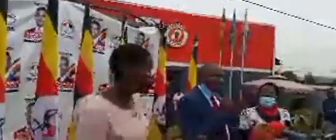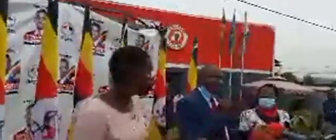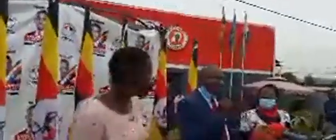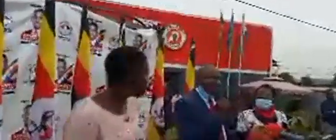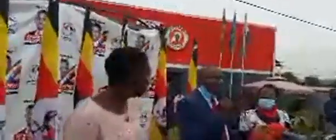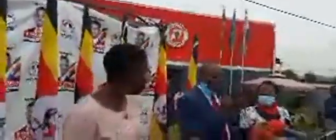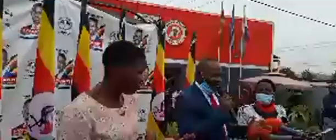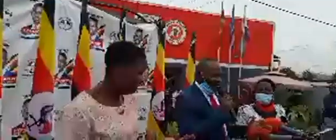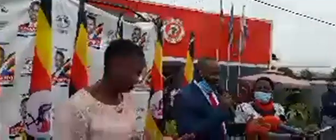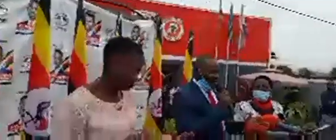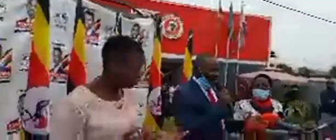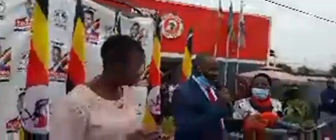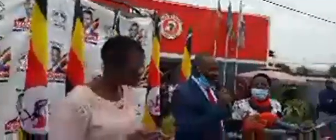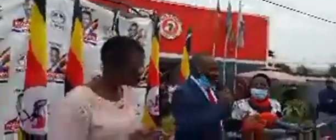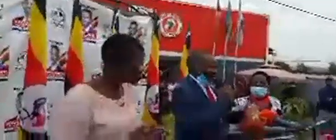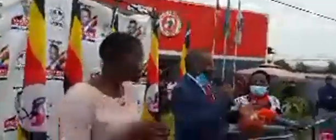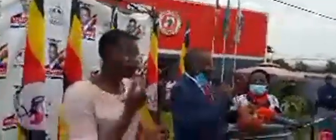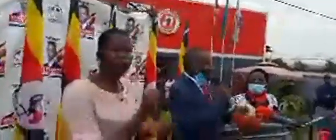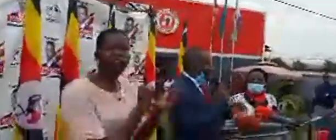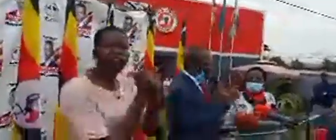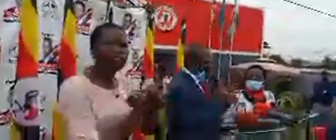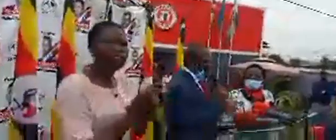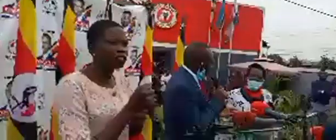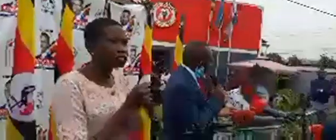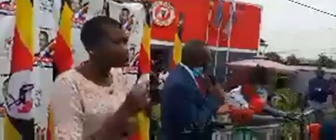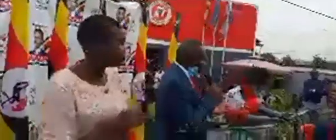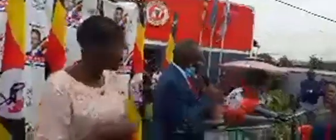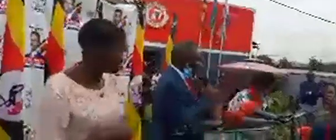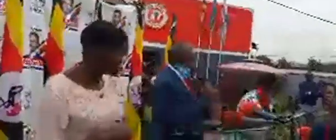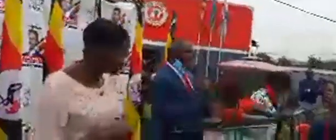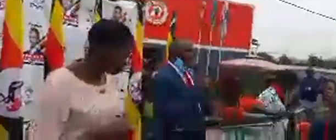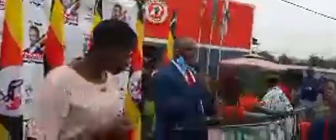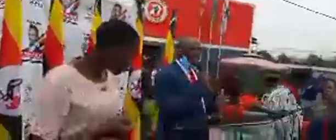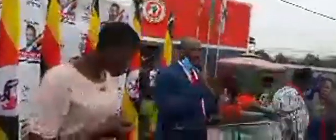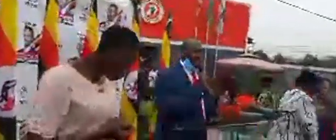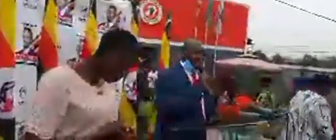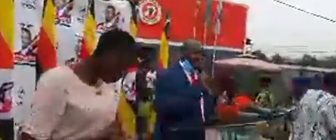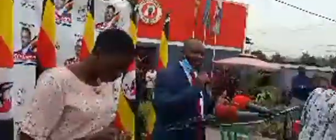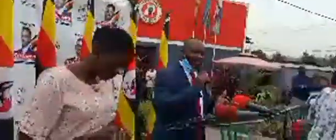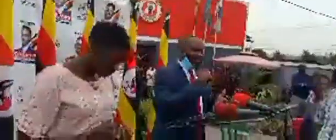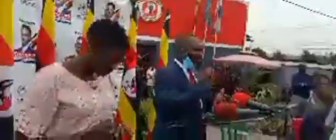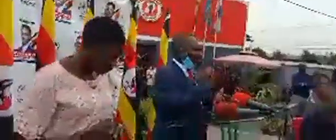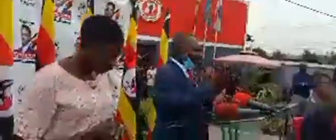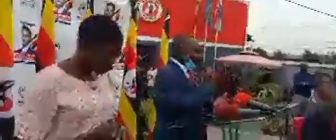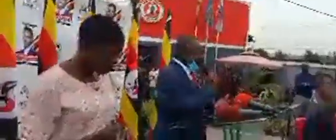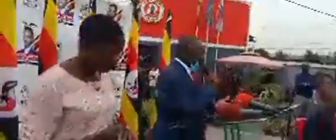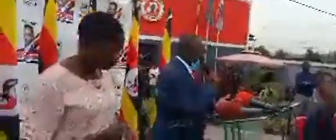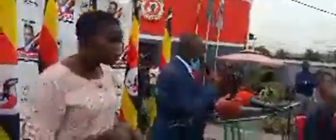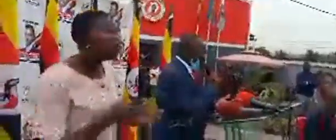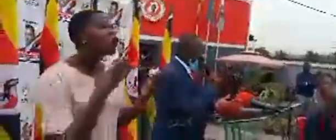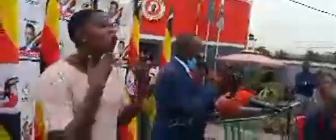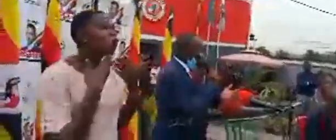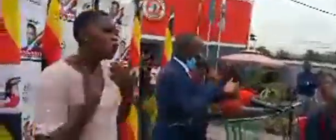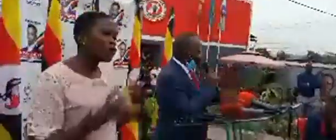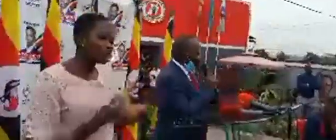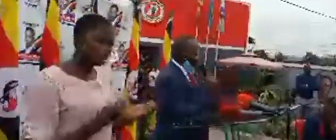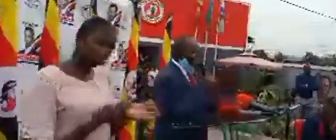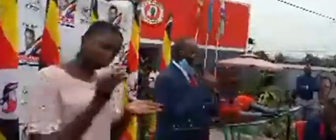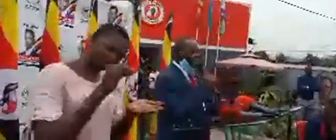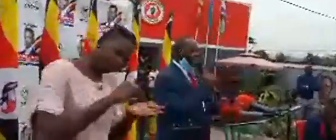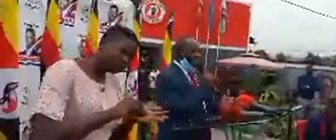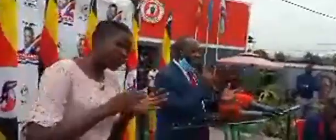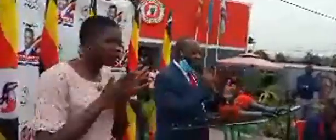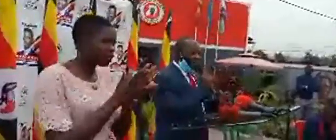voice. Okay, very briefly, in a minute, ma'am. Sorry. Njagadde kukumiza bigambo